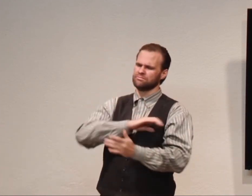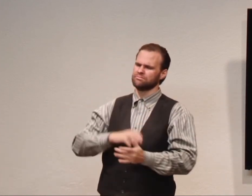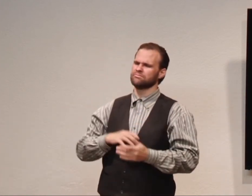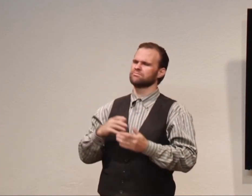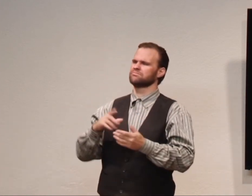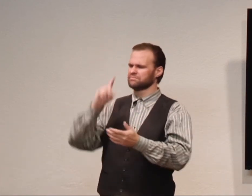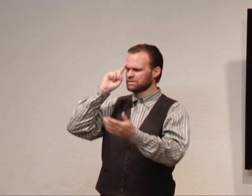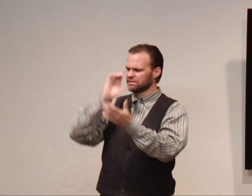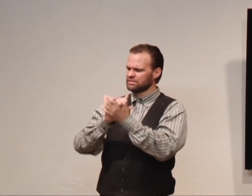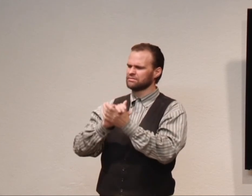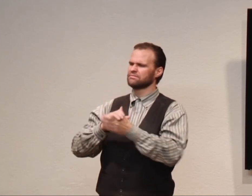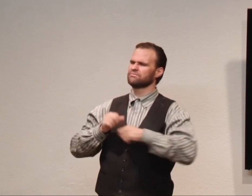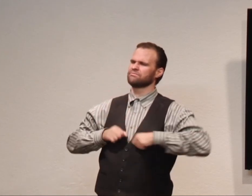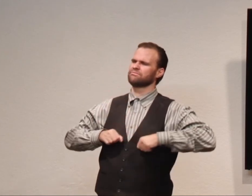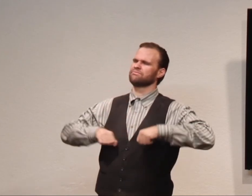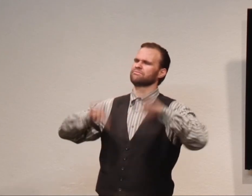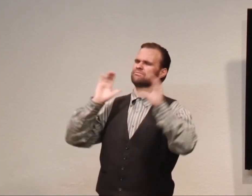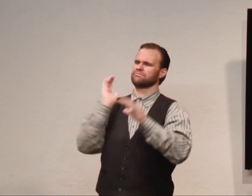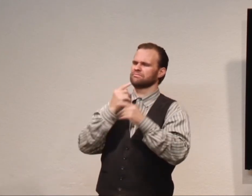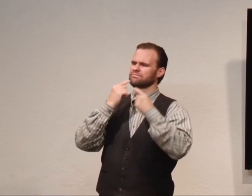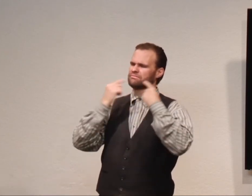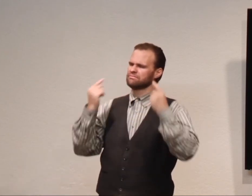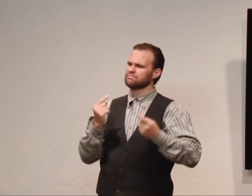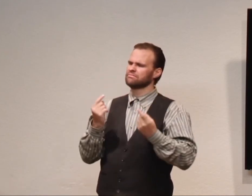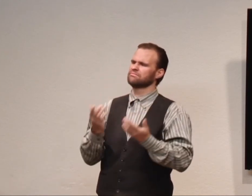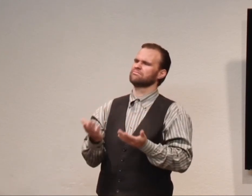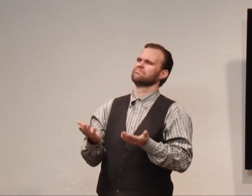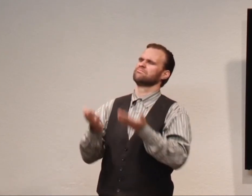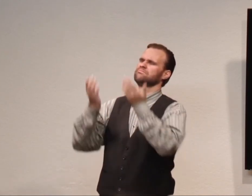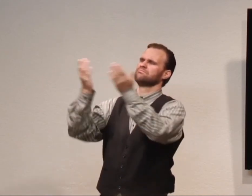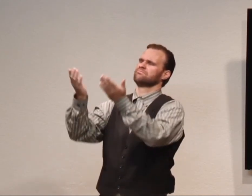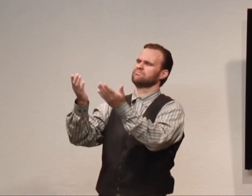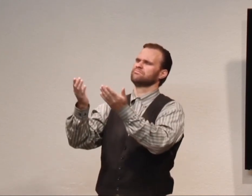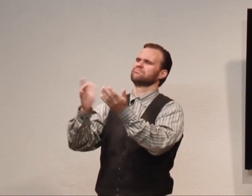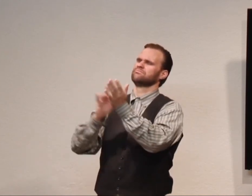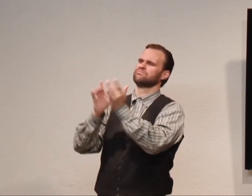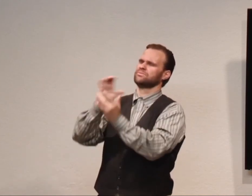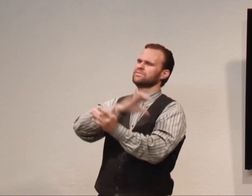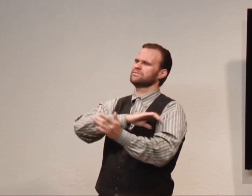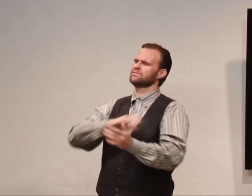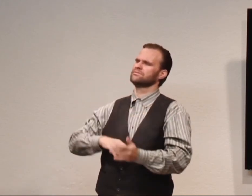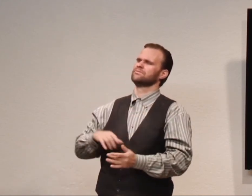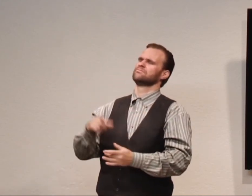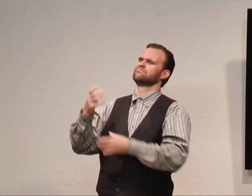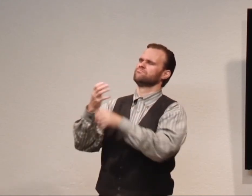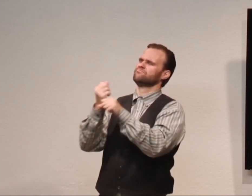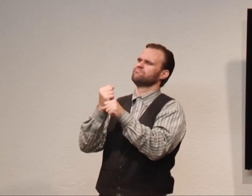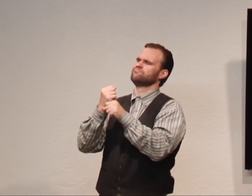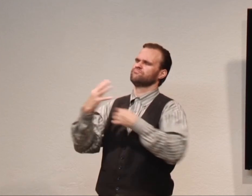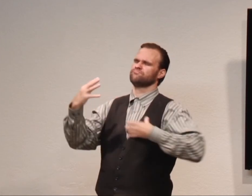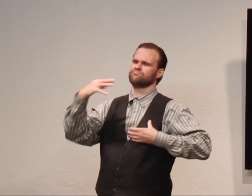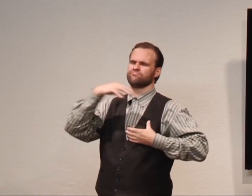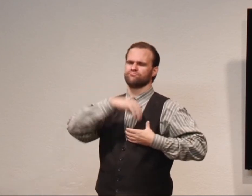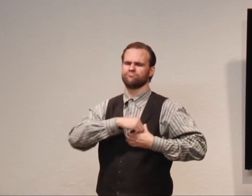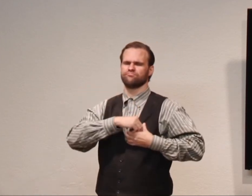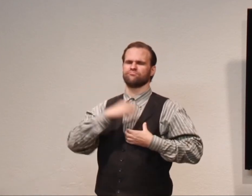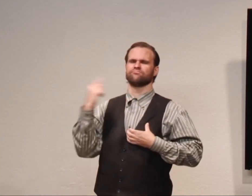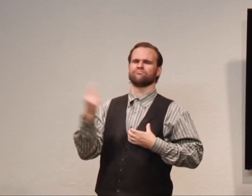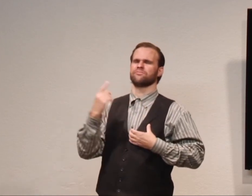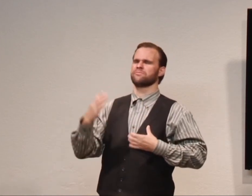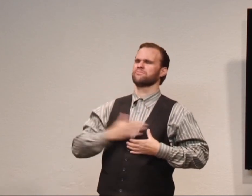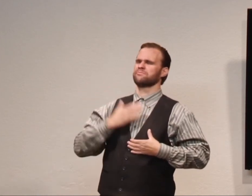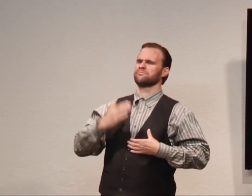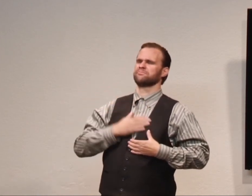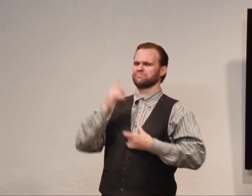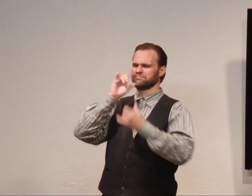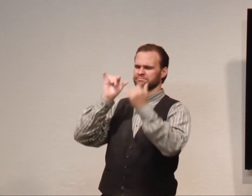Please, God, help us to focus on you. Help us to confess our sins. And if there's someone who doesn't know you, God, I ask that they